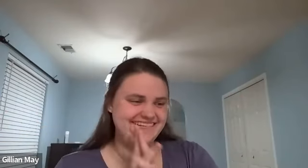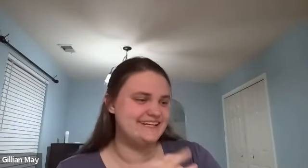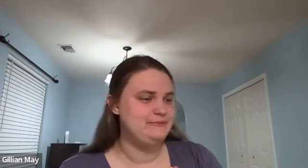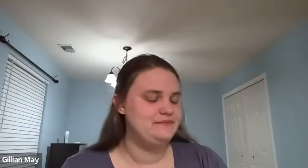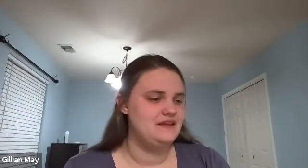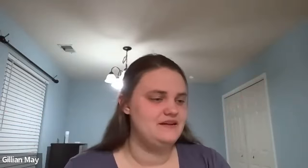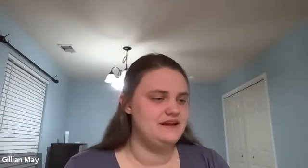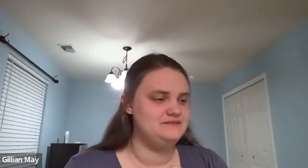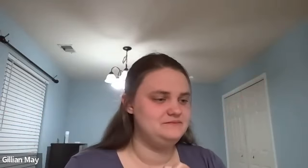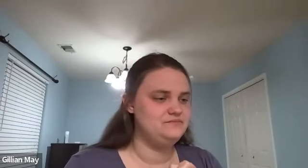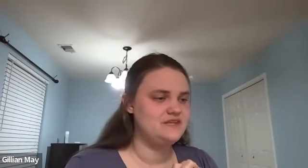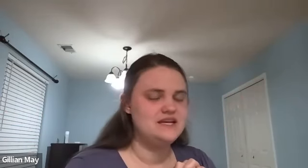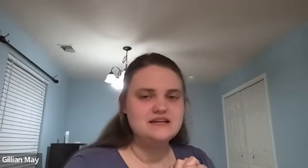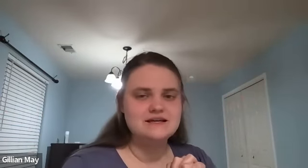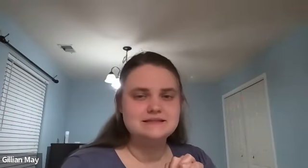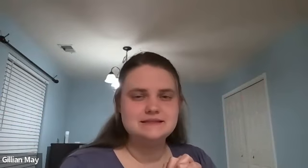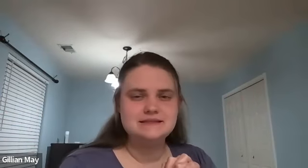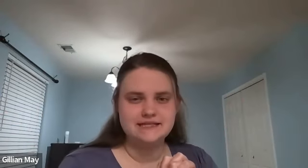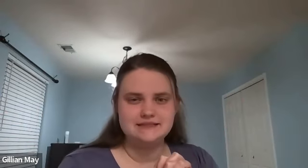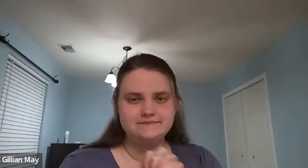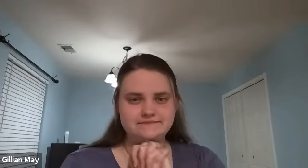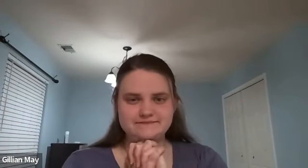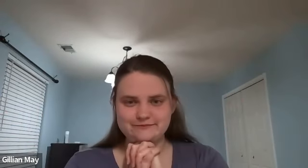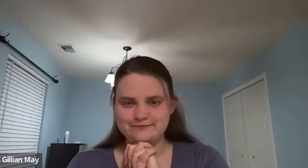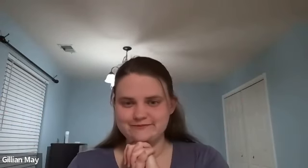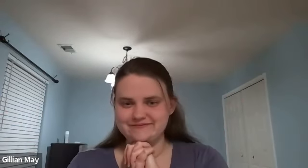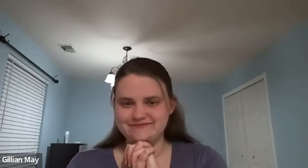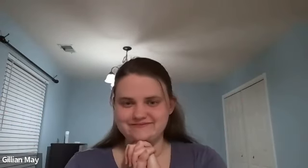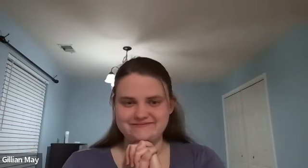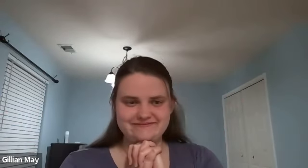All right. Sit.